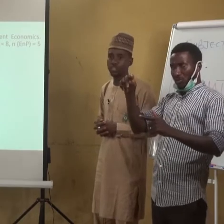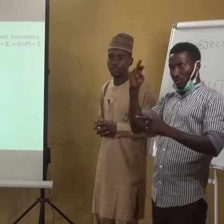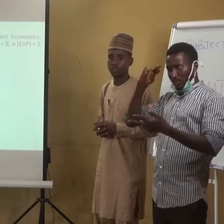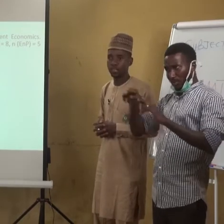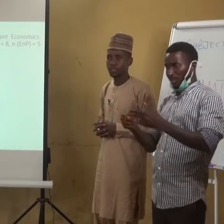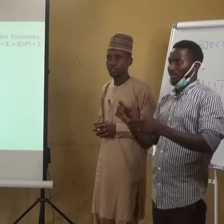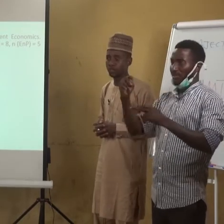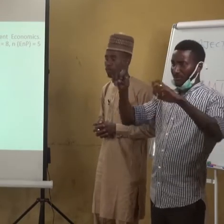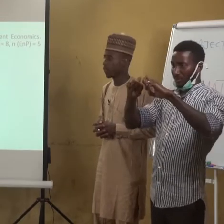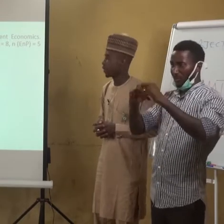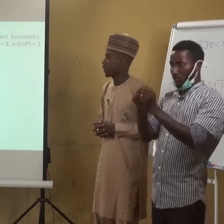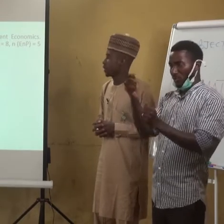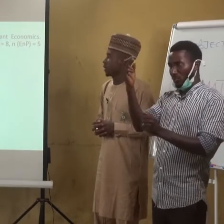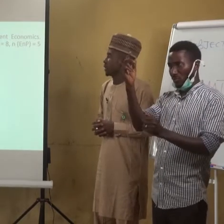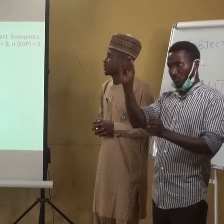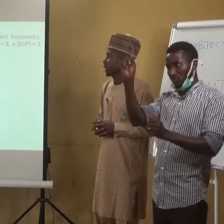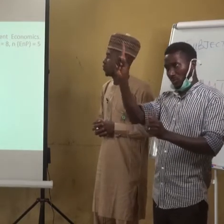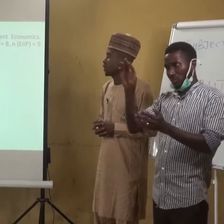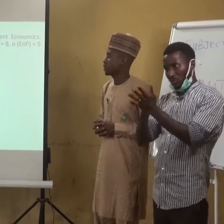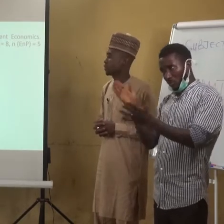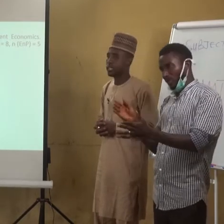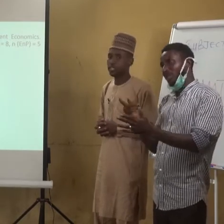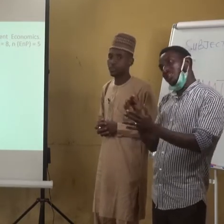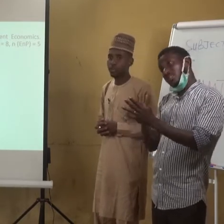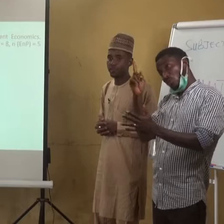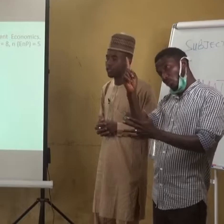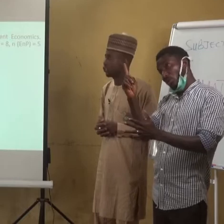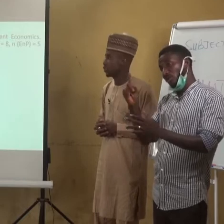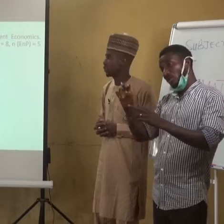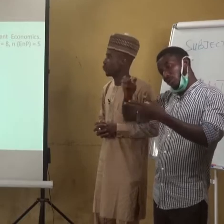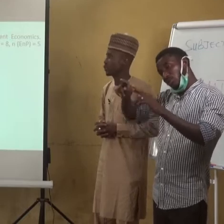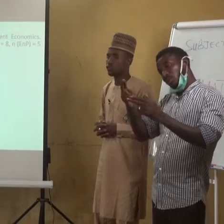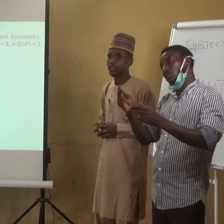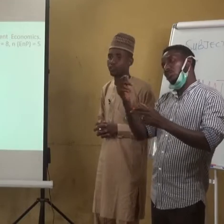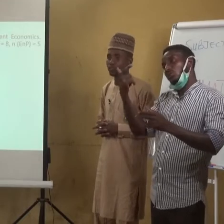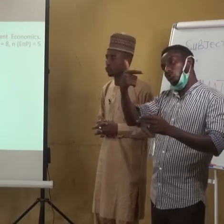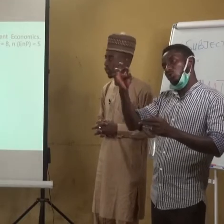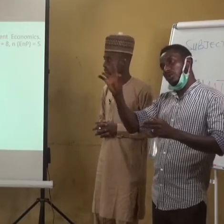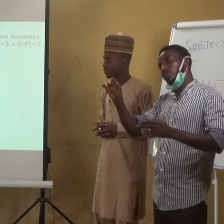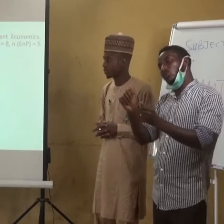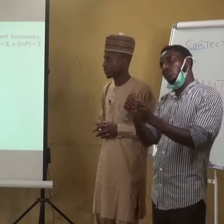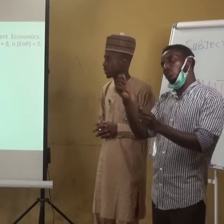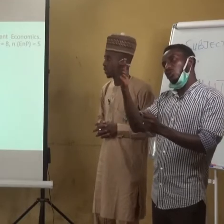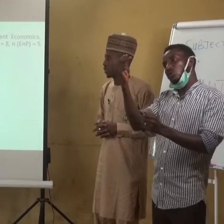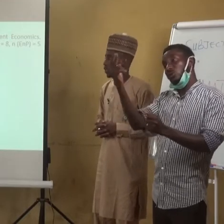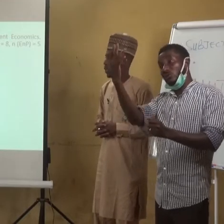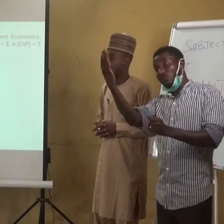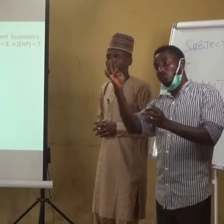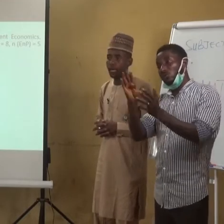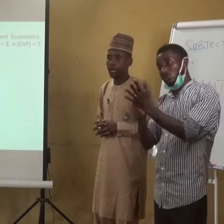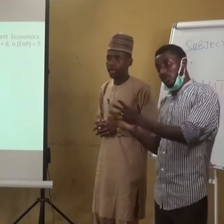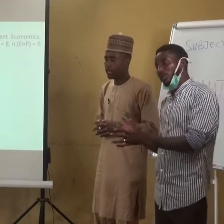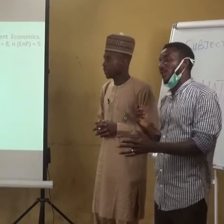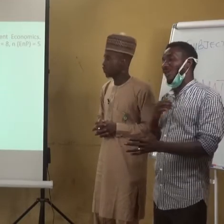with 21 students. Second one represents geography, G, with 24 students,